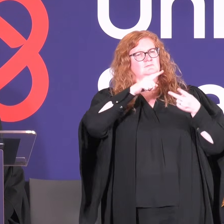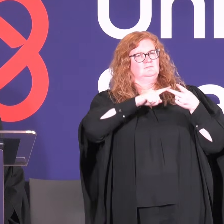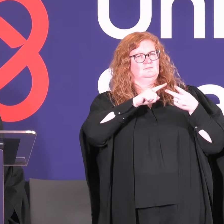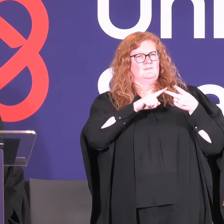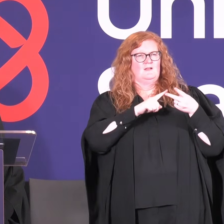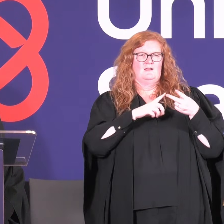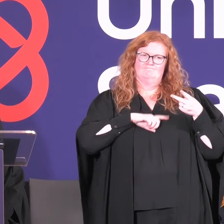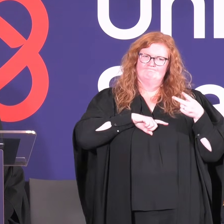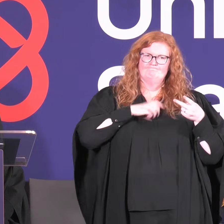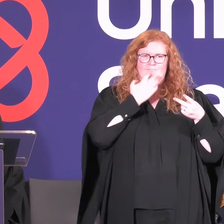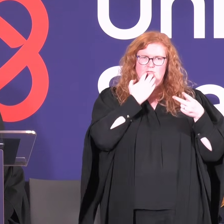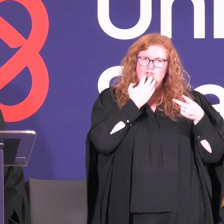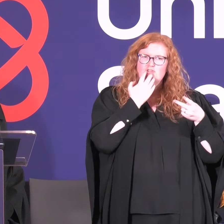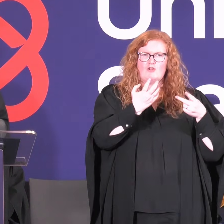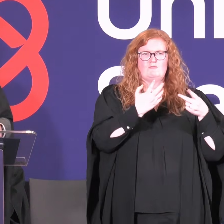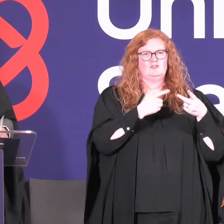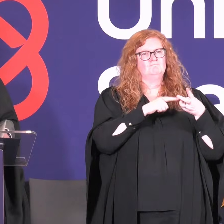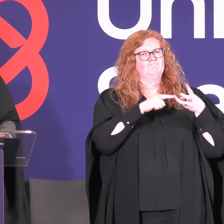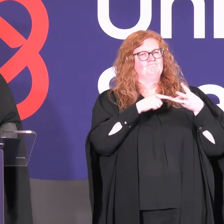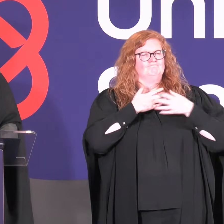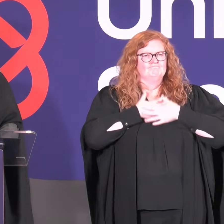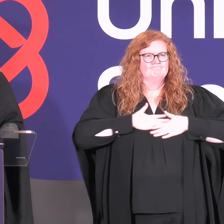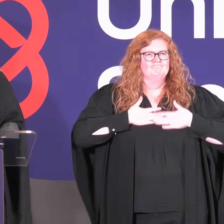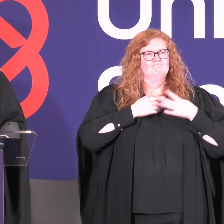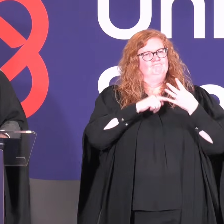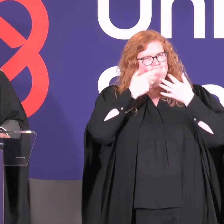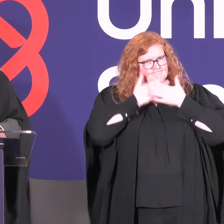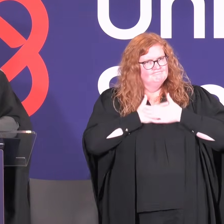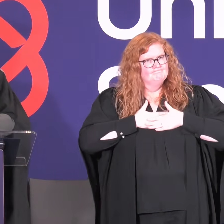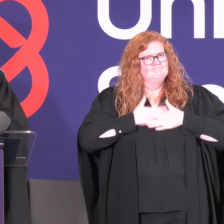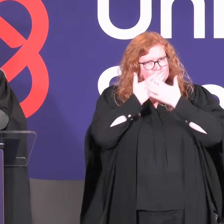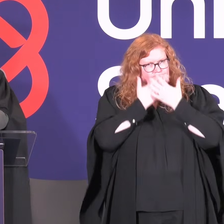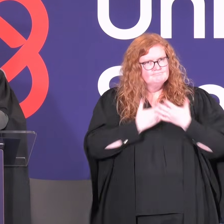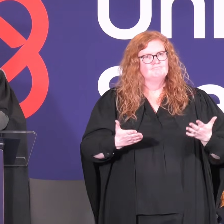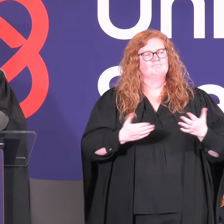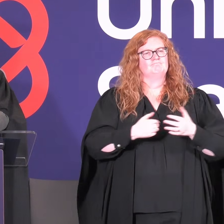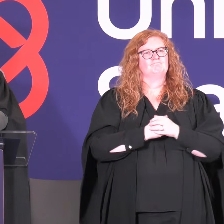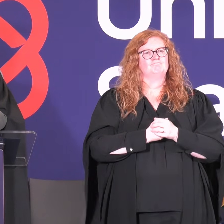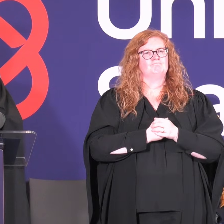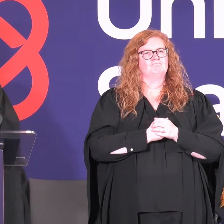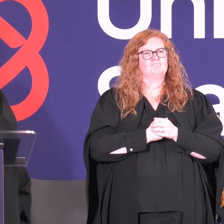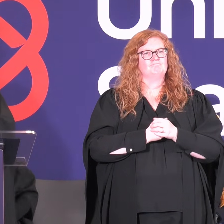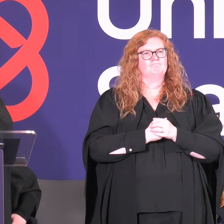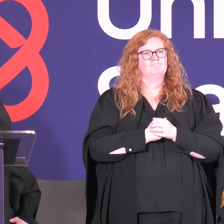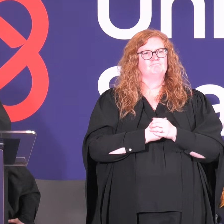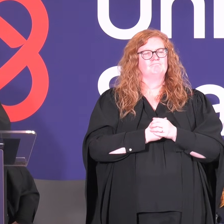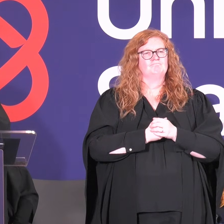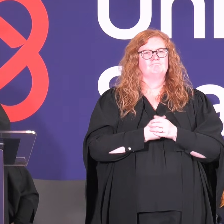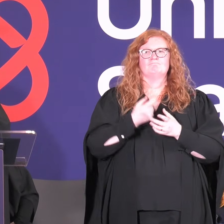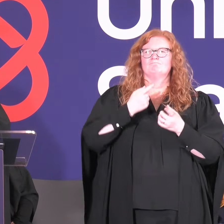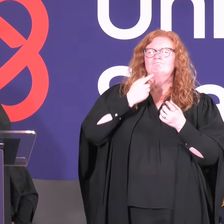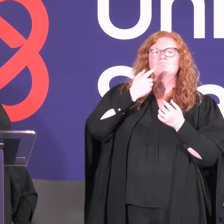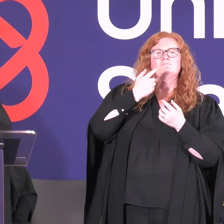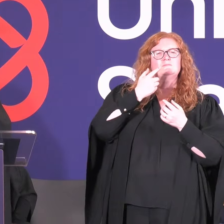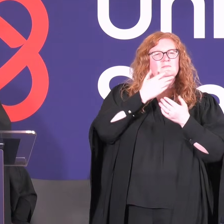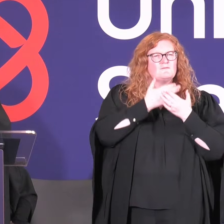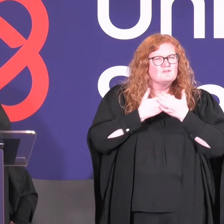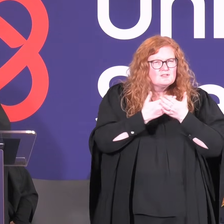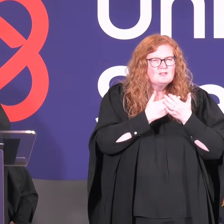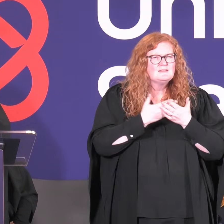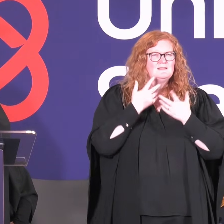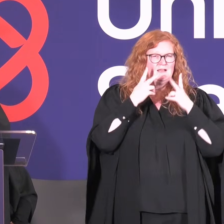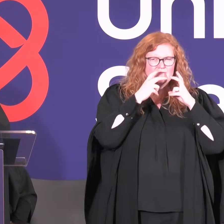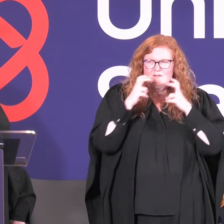courage, compassion, and integrity. Every case study, every investigation,